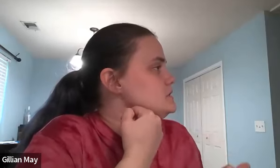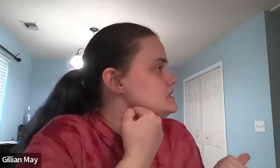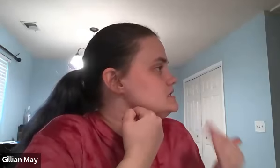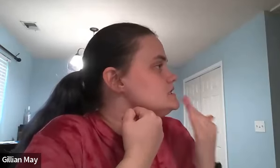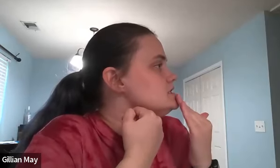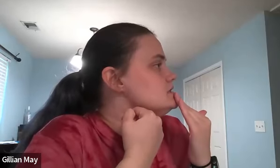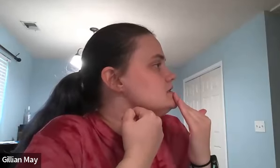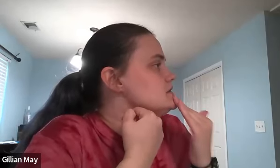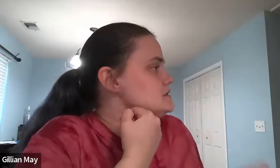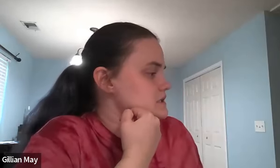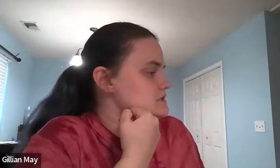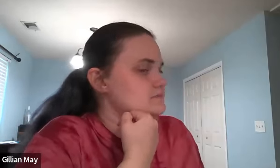Sweet. Sweet.